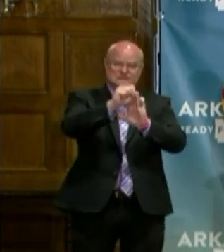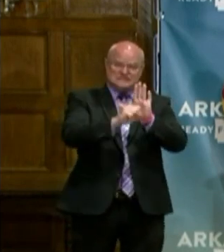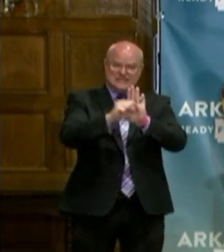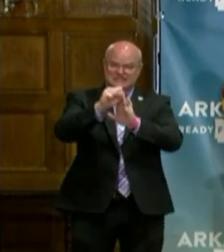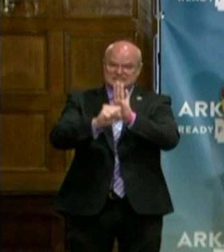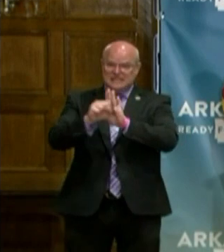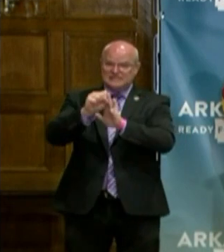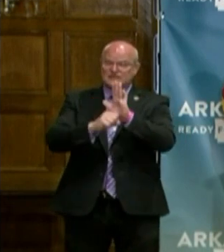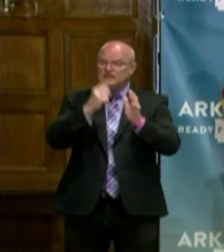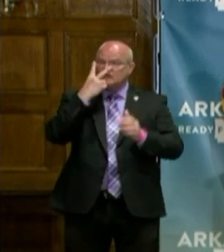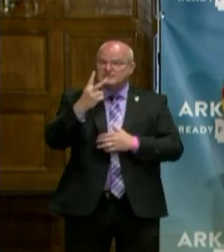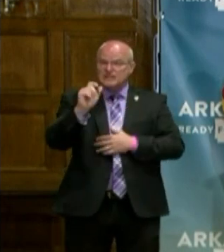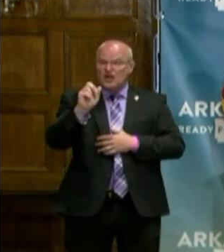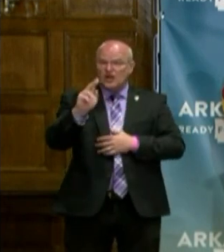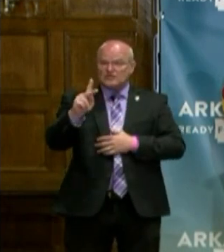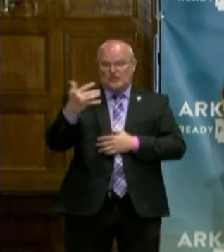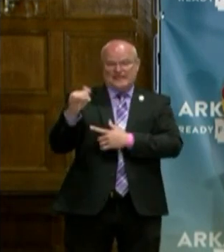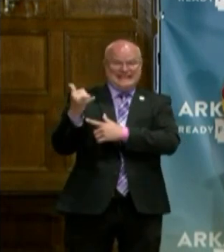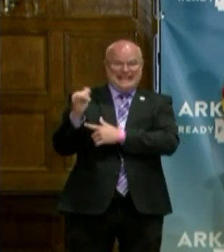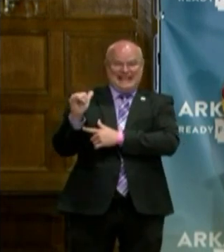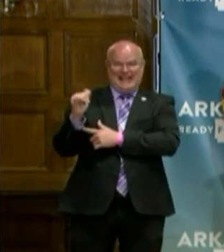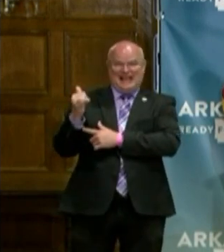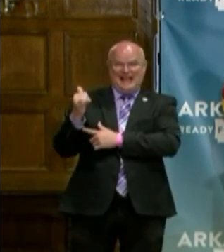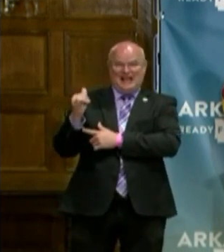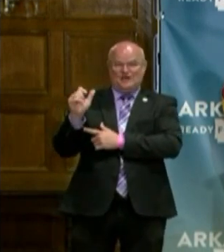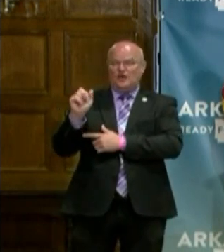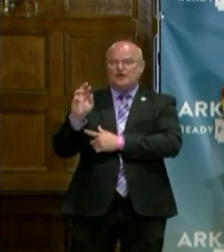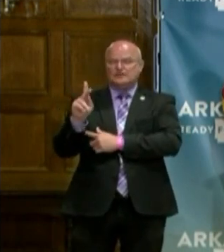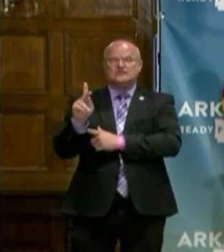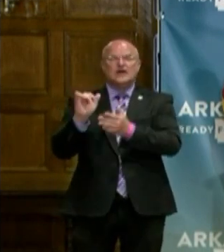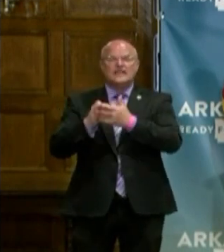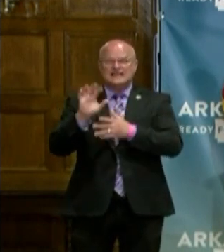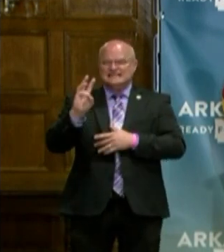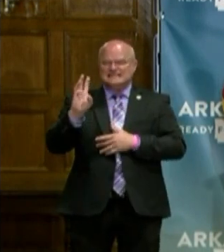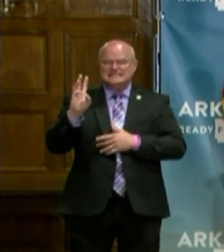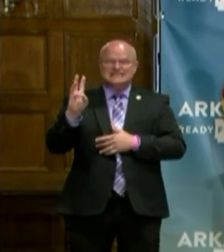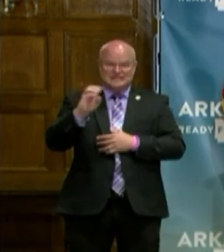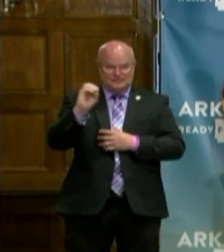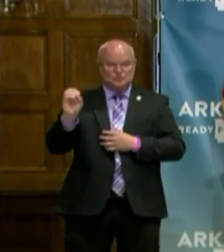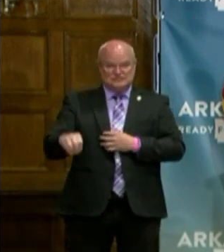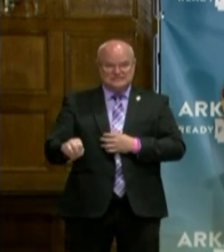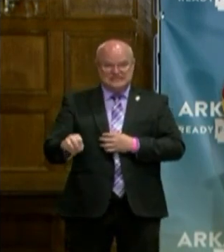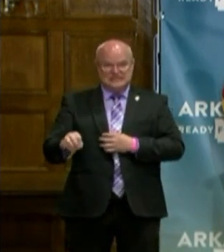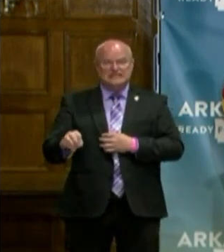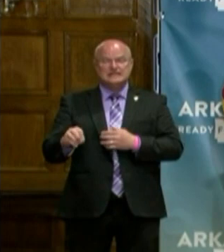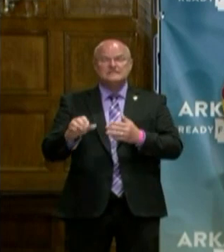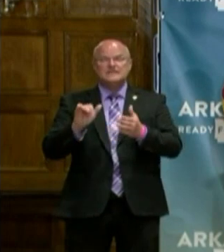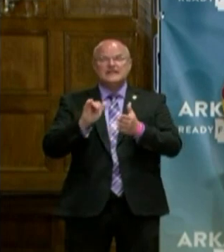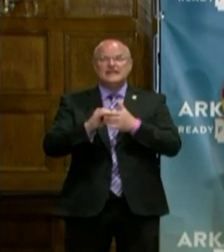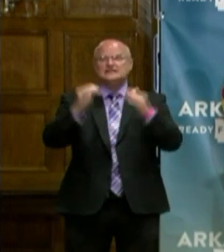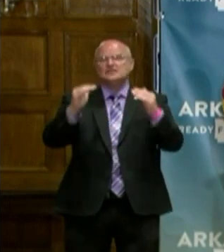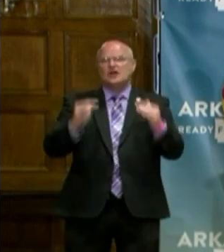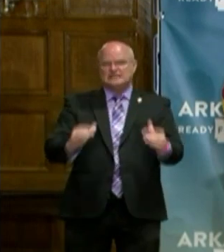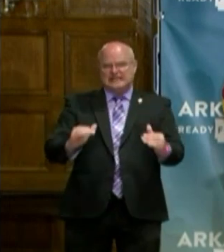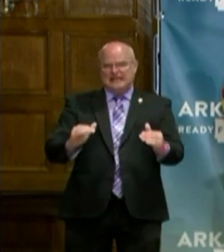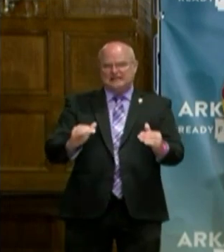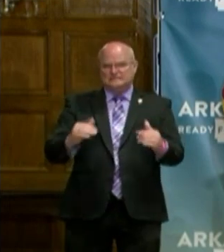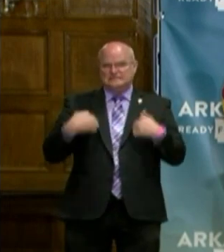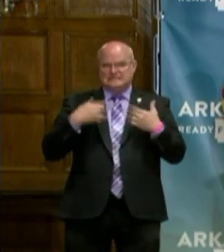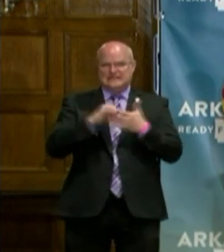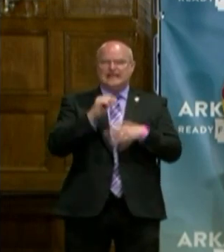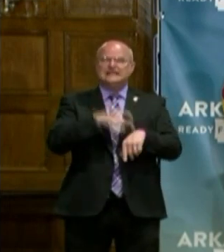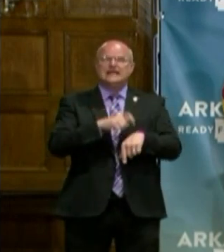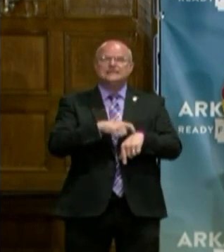and you see where Arkansas is on the yellow, which is at a 6%, which has gone down since that